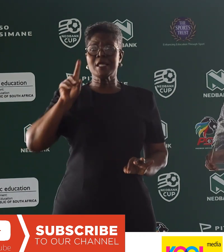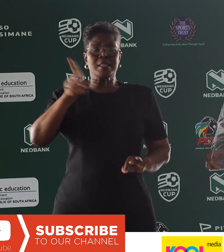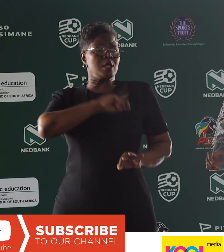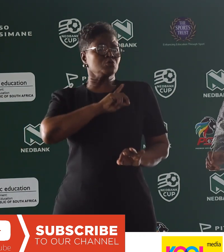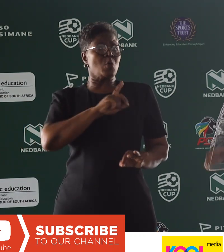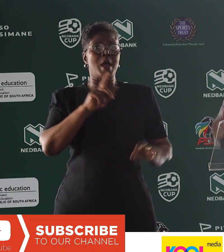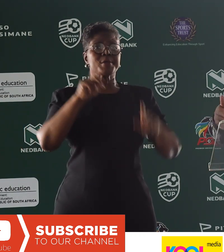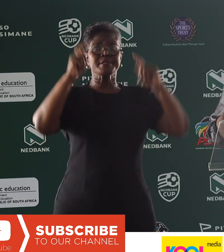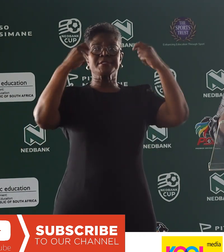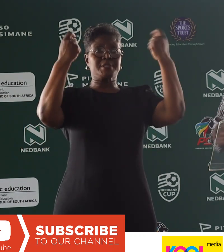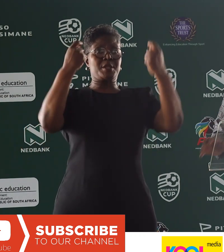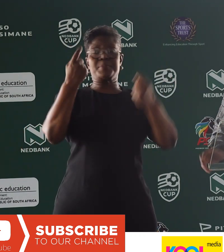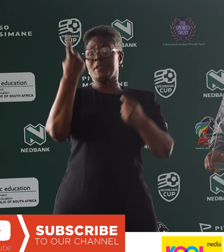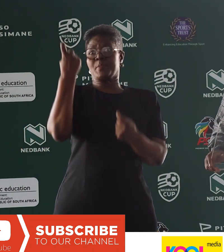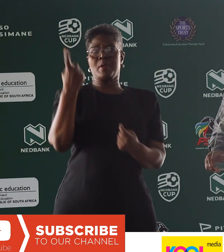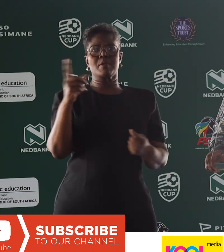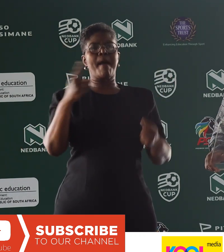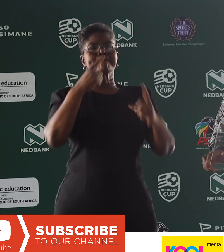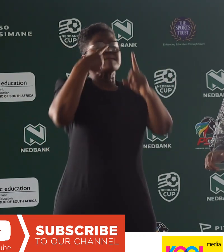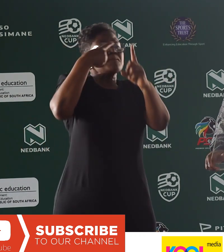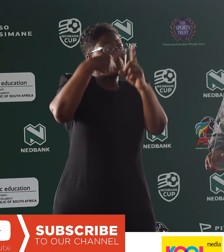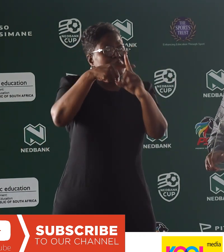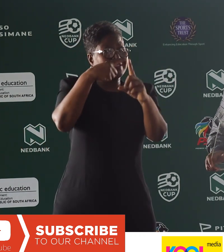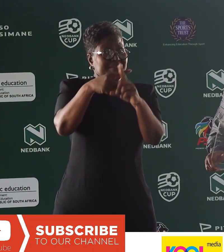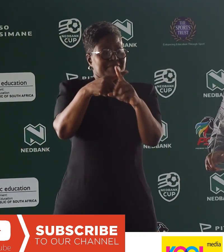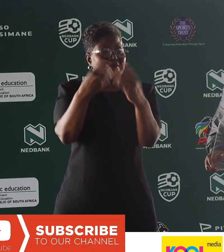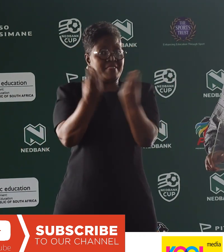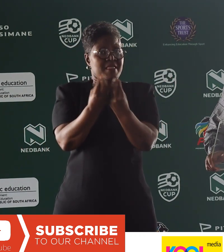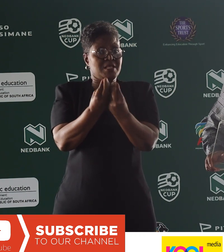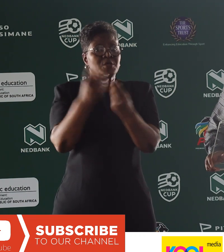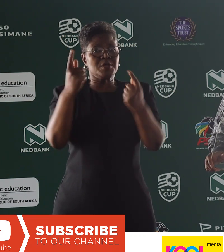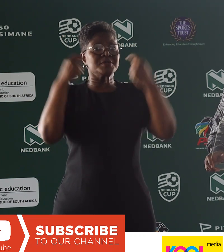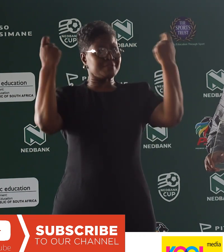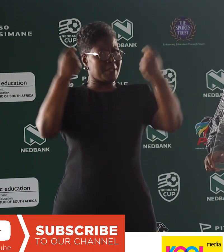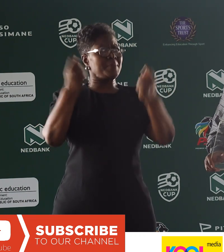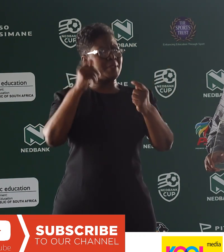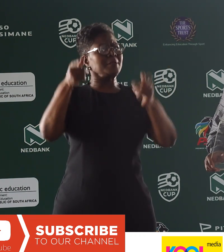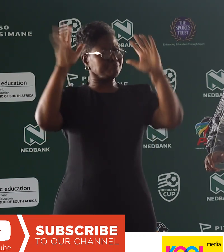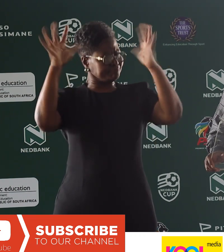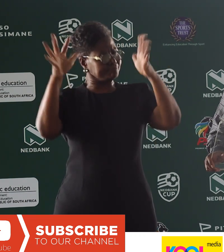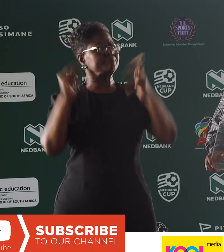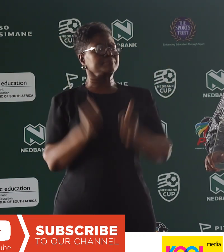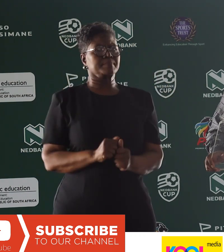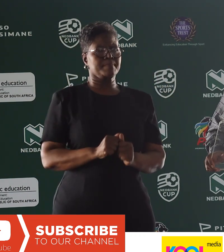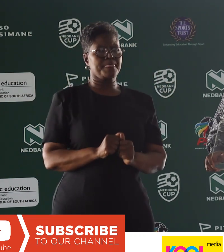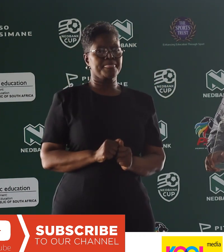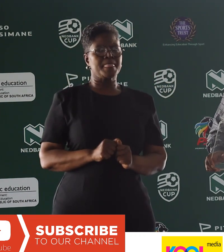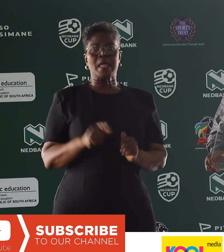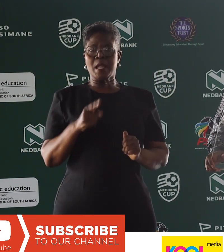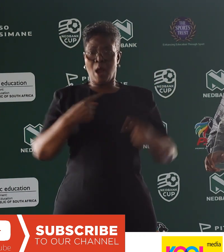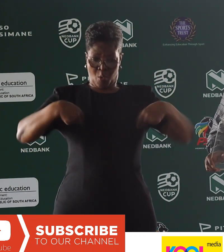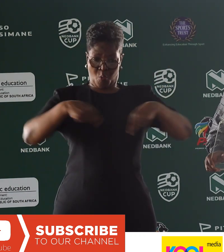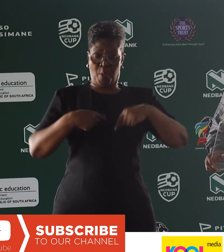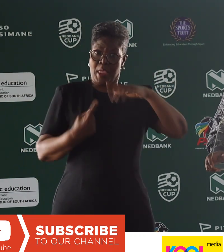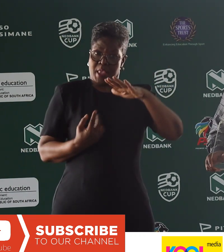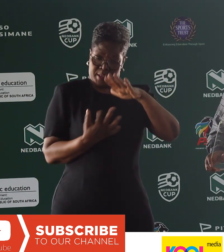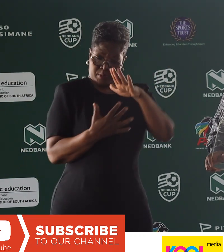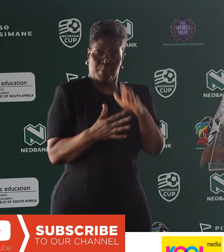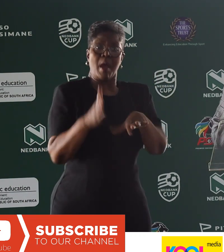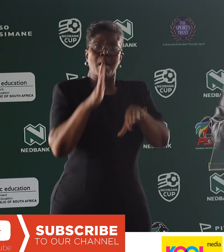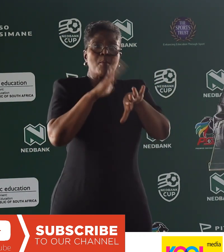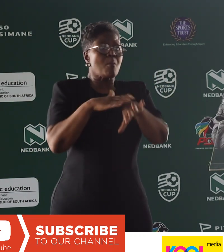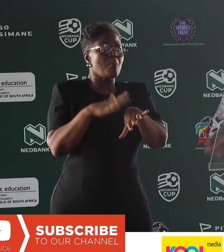one of us with positive attributes, we must celebrate and say big ups. We must inspire others like you to do